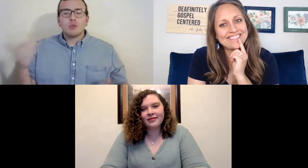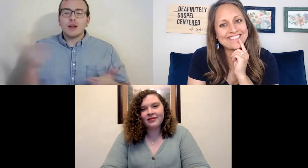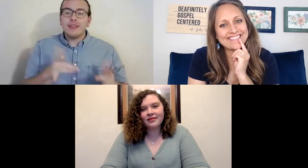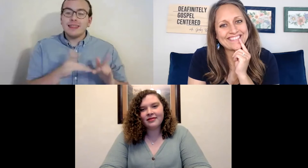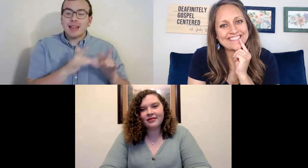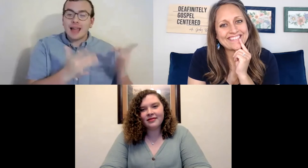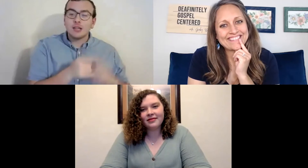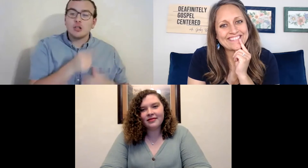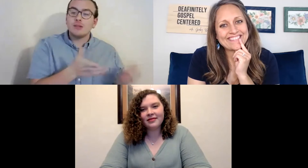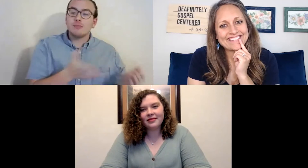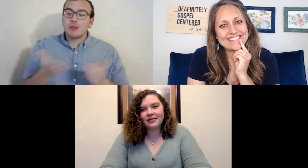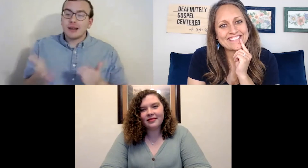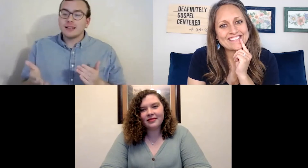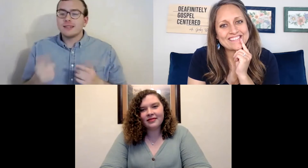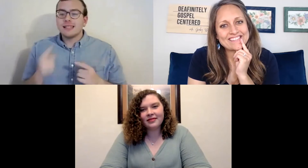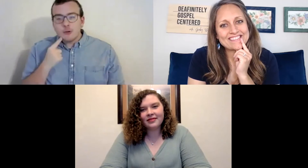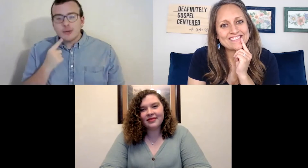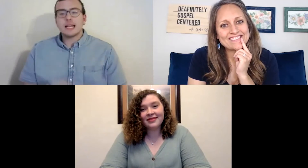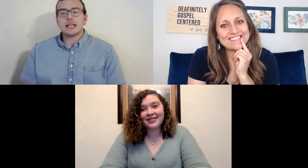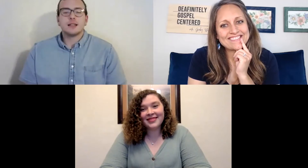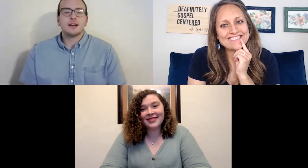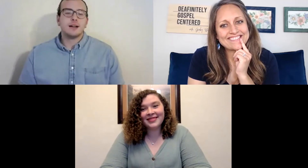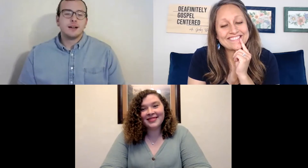it. She brings a little bit more of that serious notes of it.